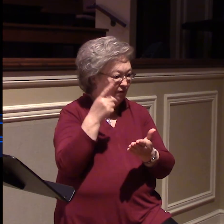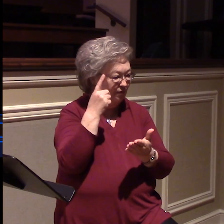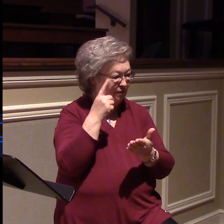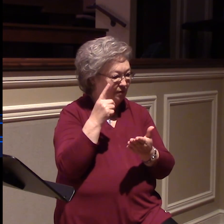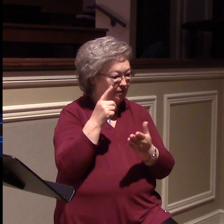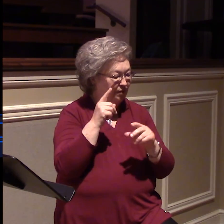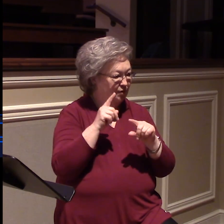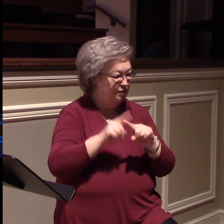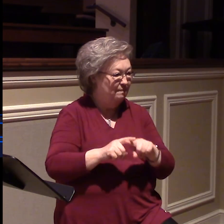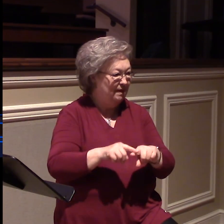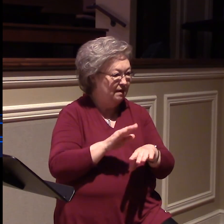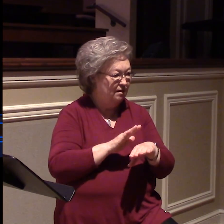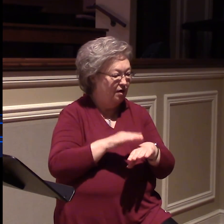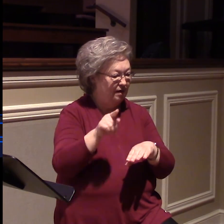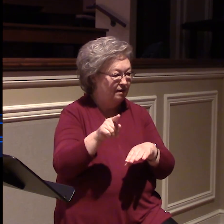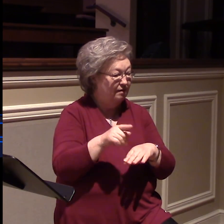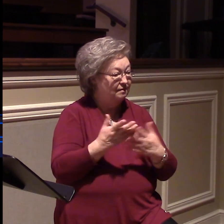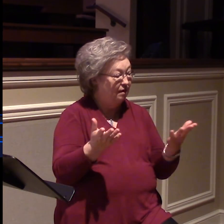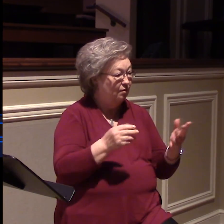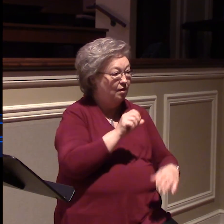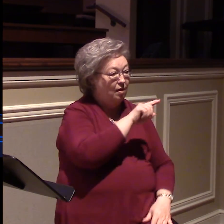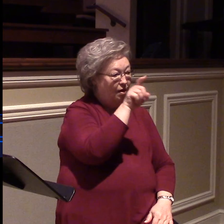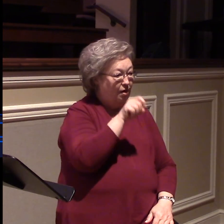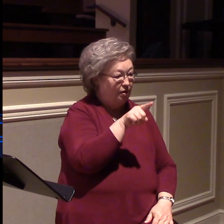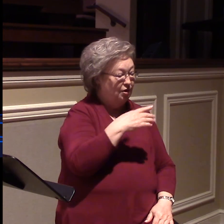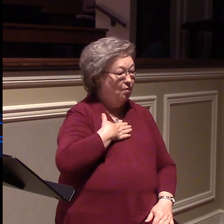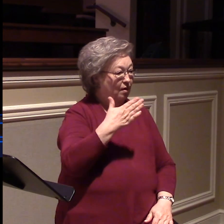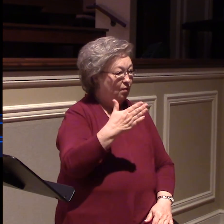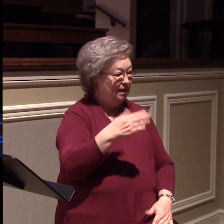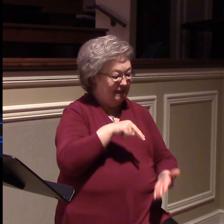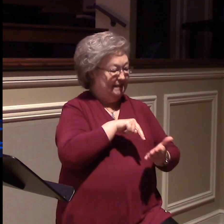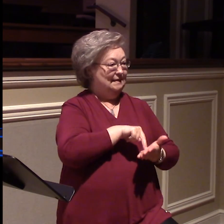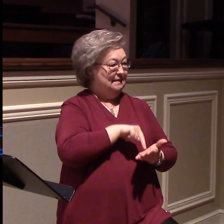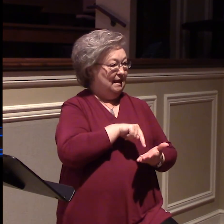Will you take your stand? Bow your heads with me.